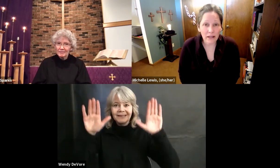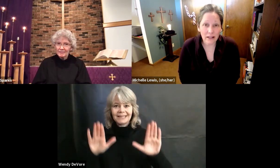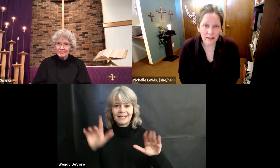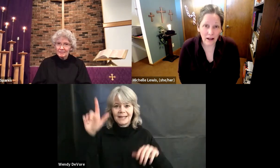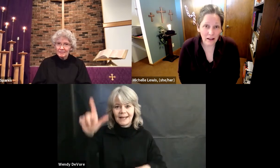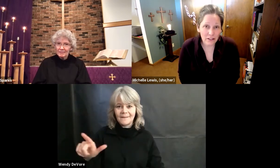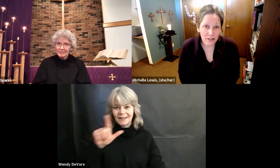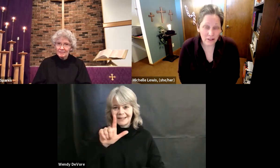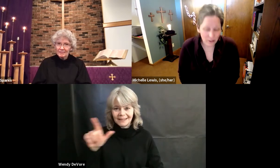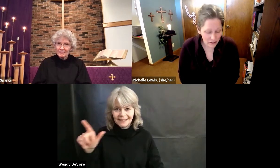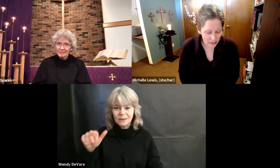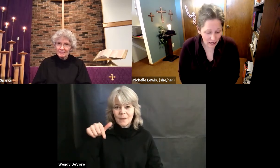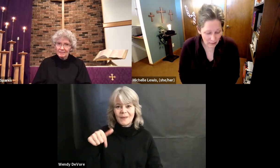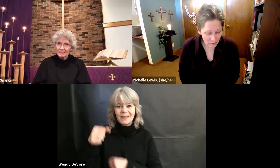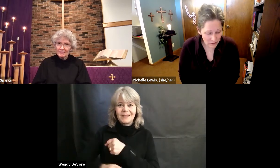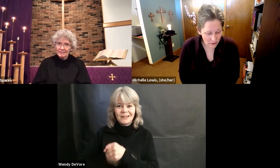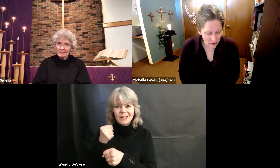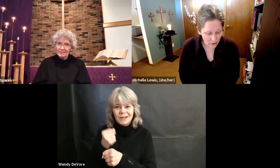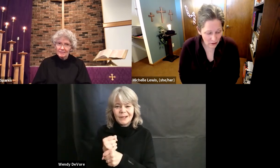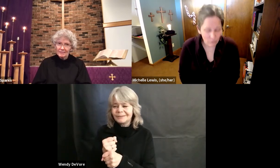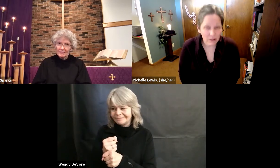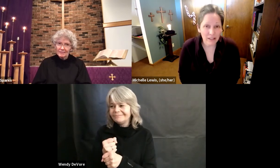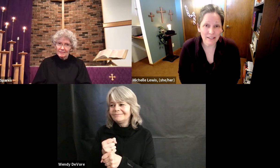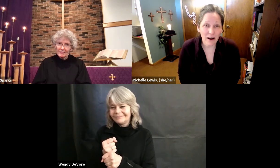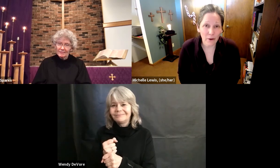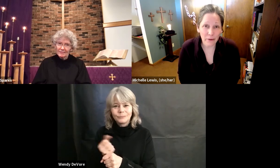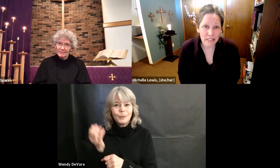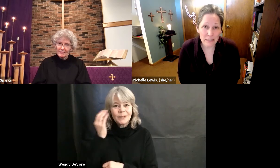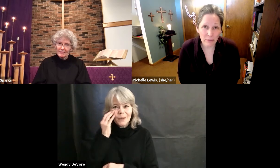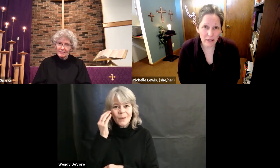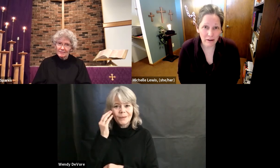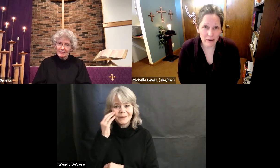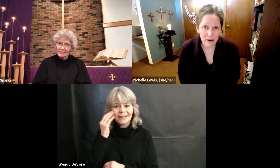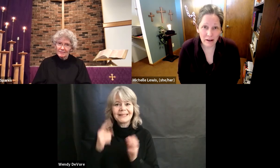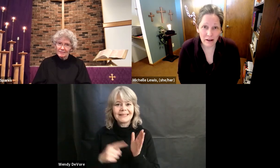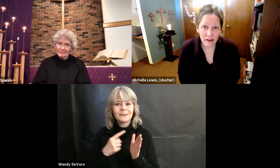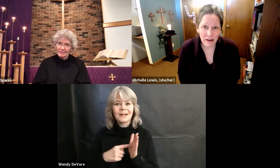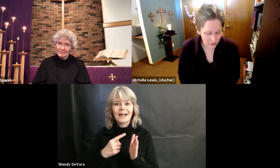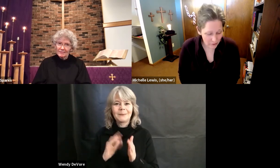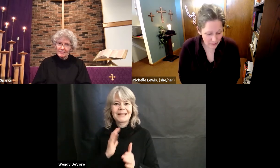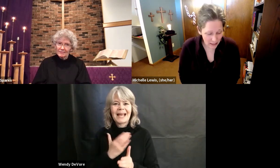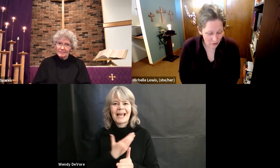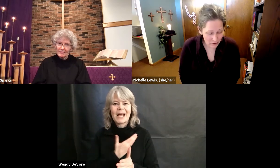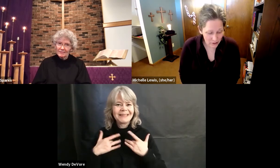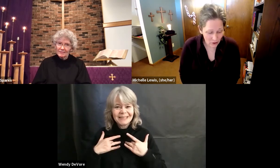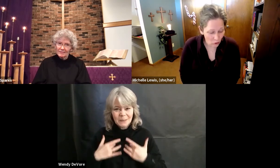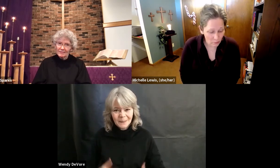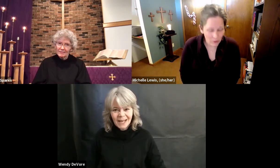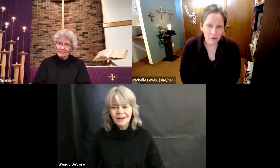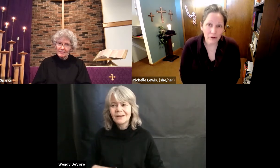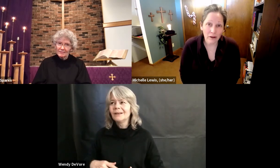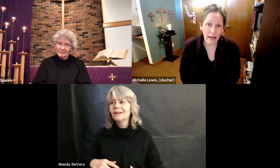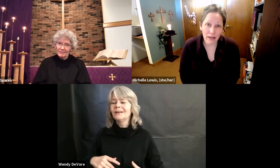we acknowledge that there are times when our despair drowns out